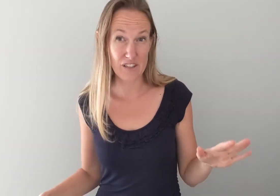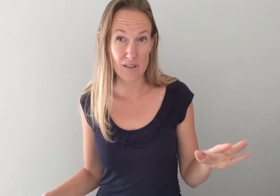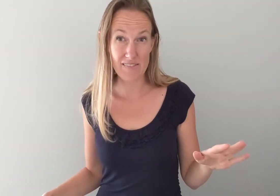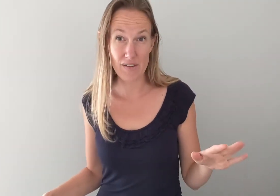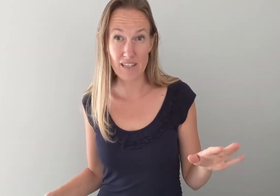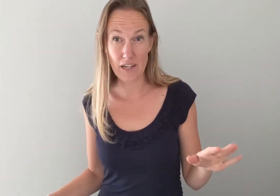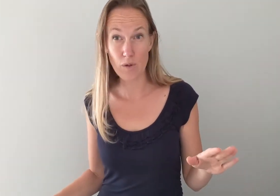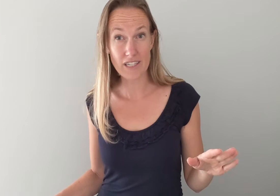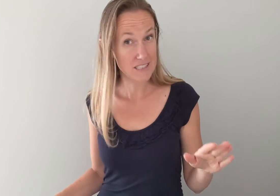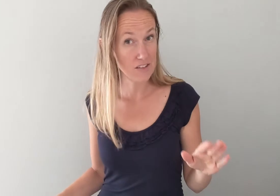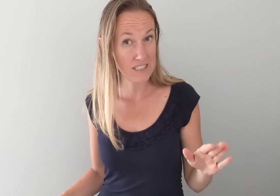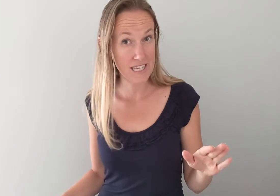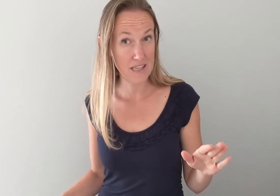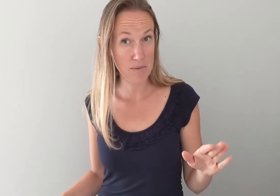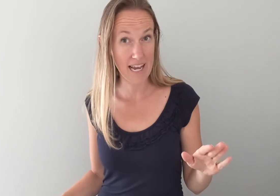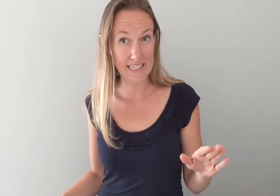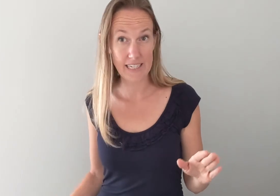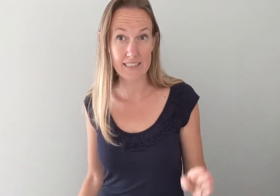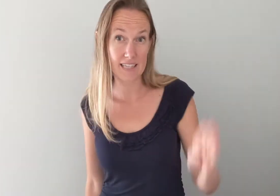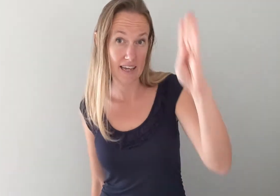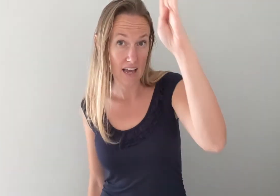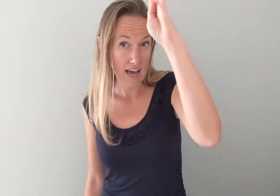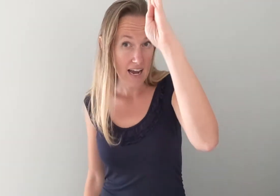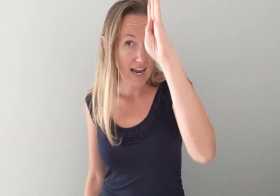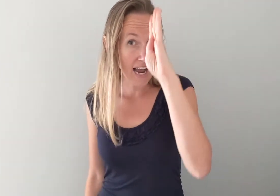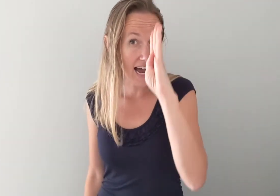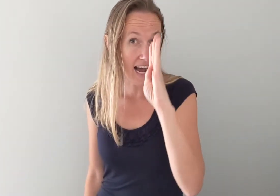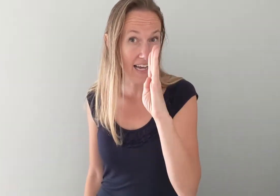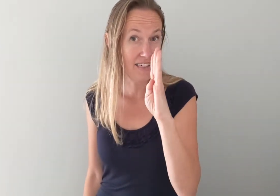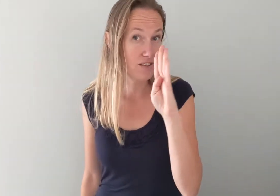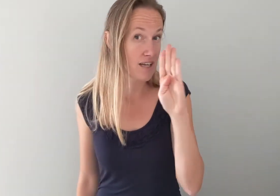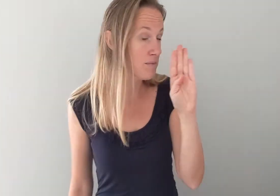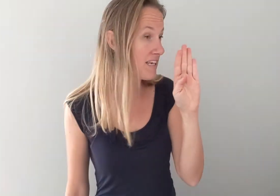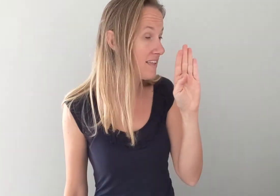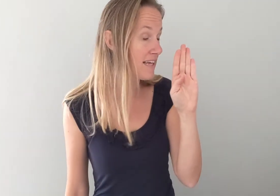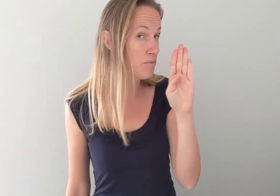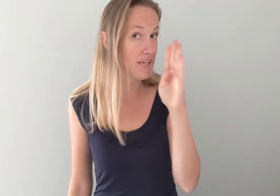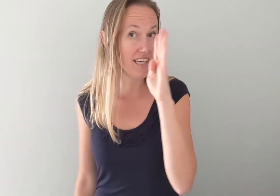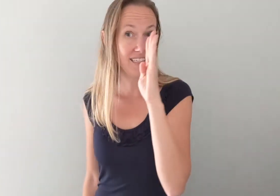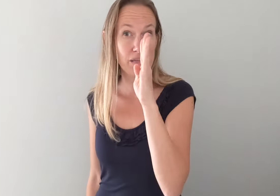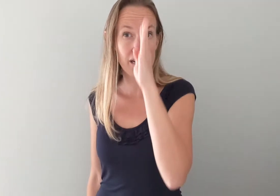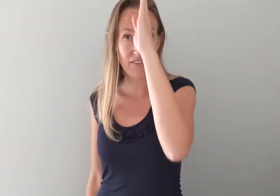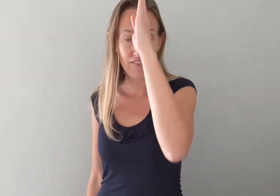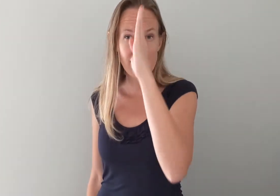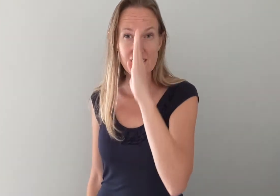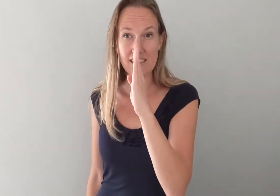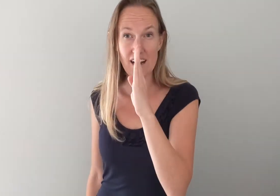leave out the little words and you just hit the big ideas, okay? God, so that's making the letter B down the middle of your face. God